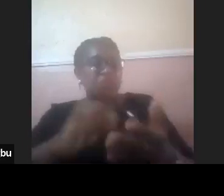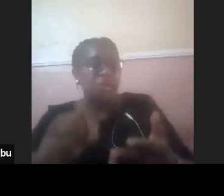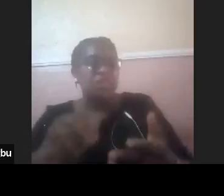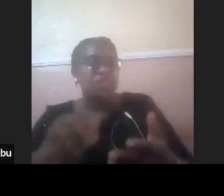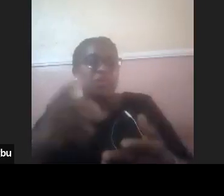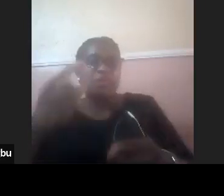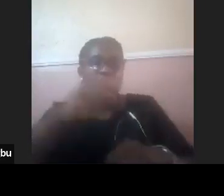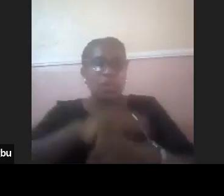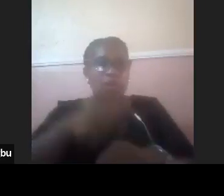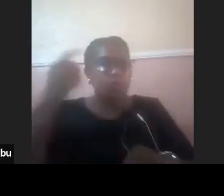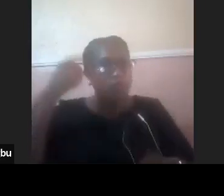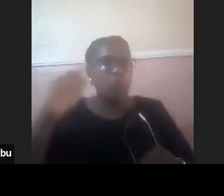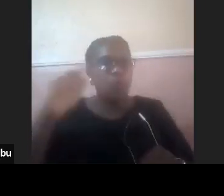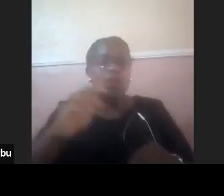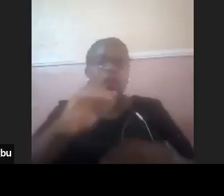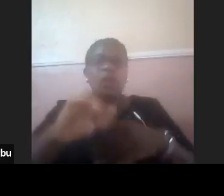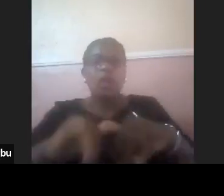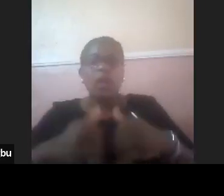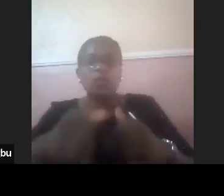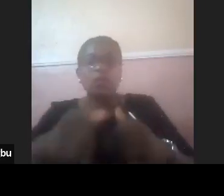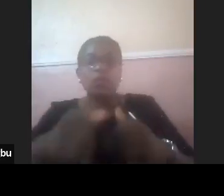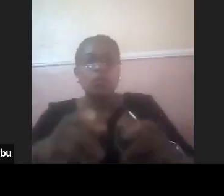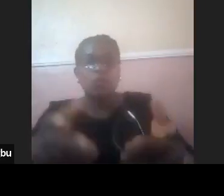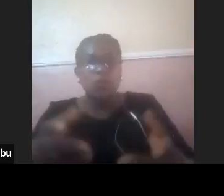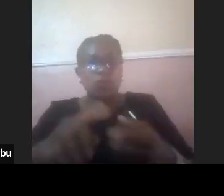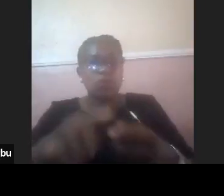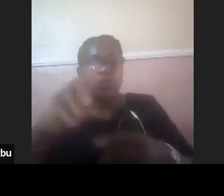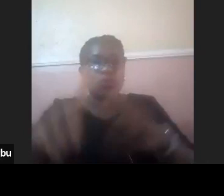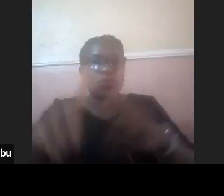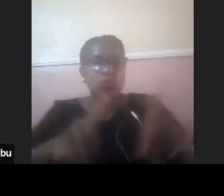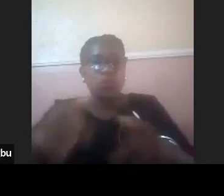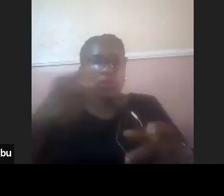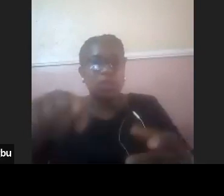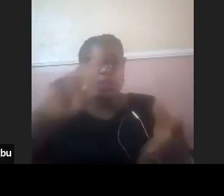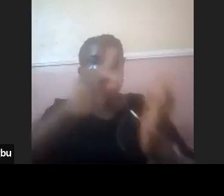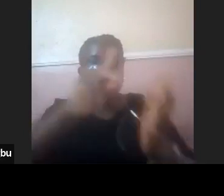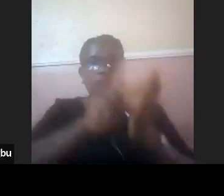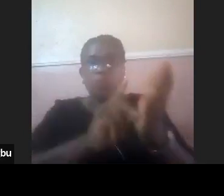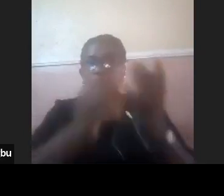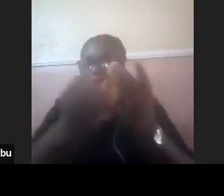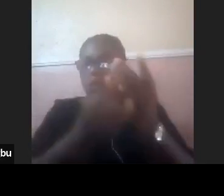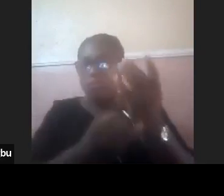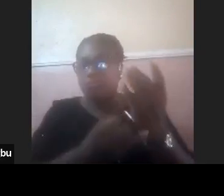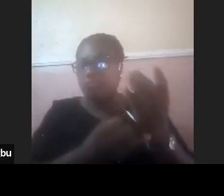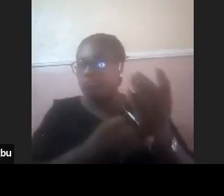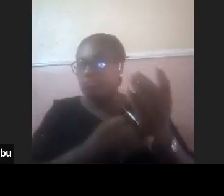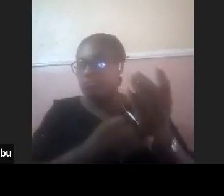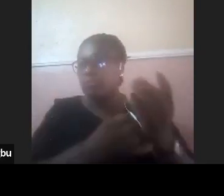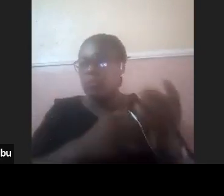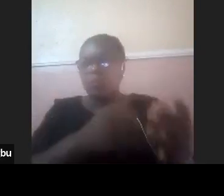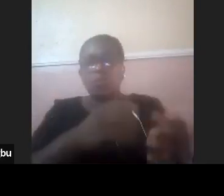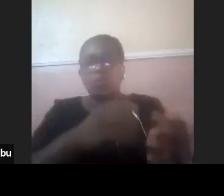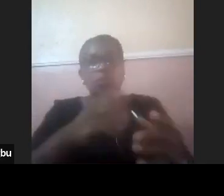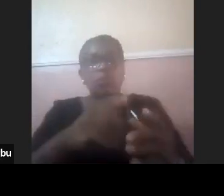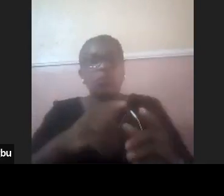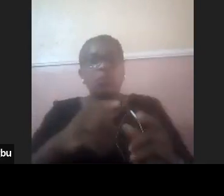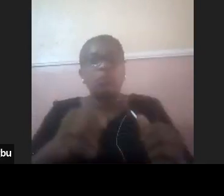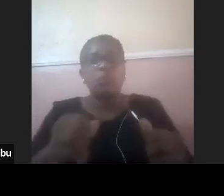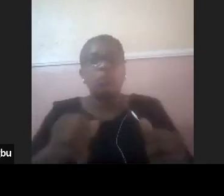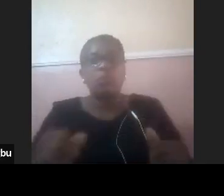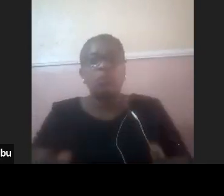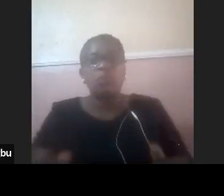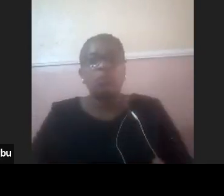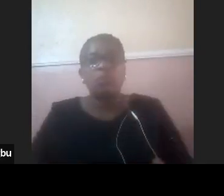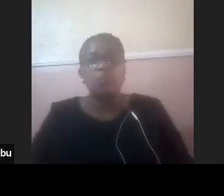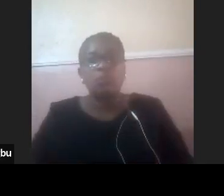My introductory paragraph was, with the above mentioned interventions, those three that I listed,